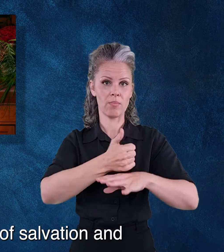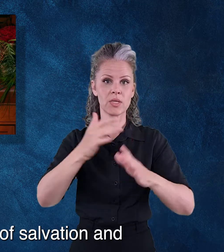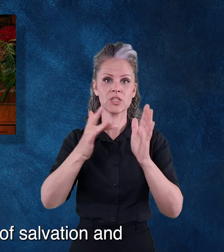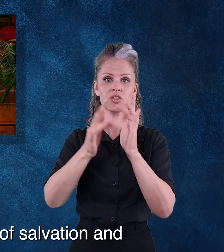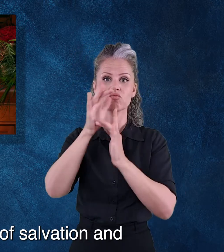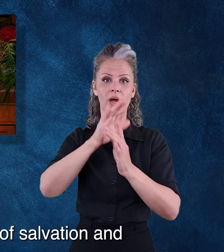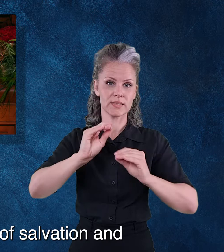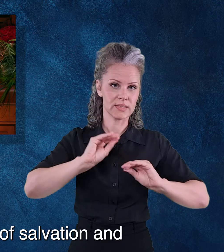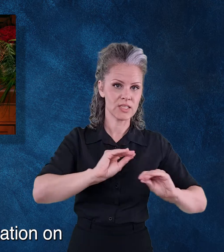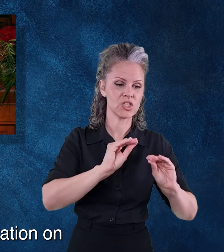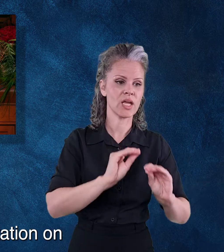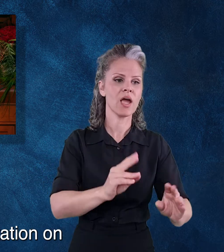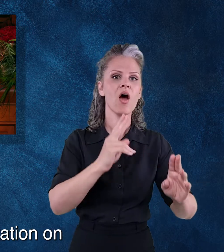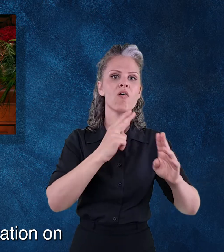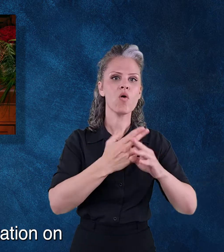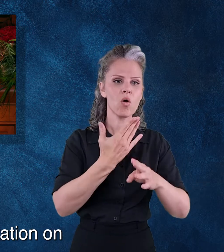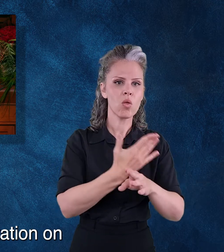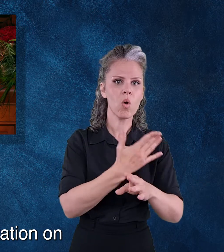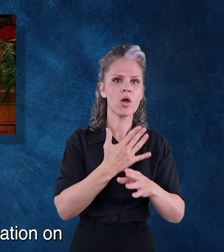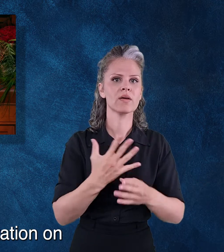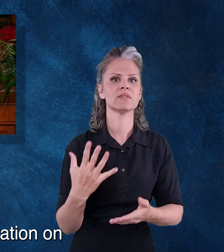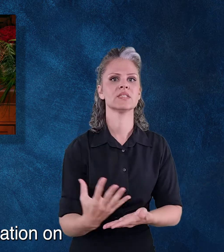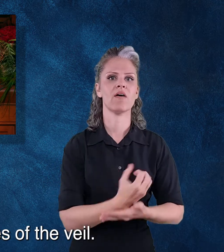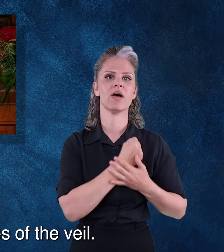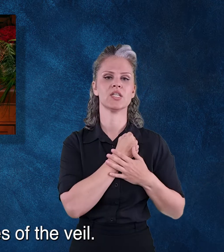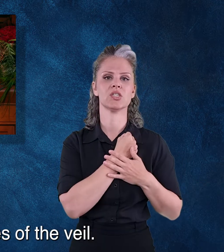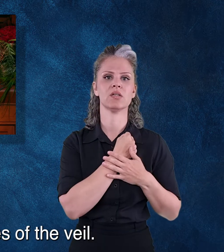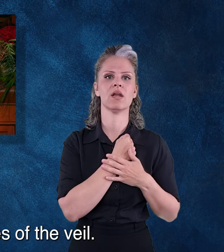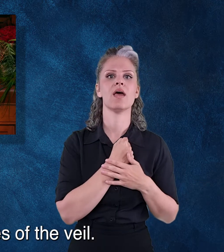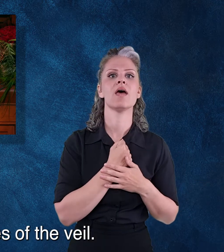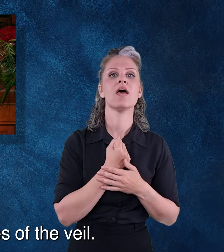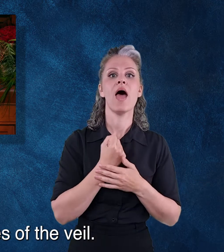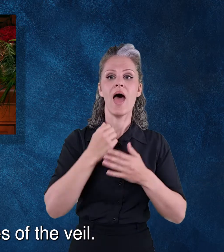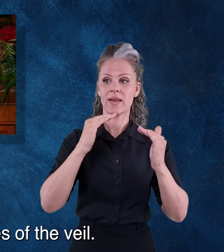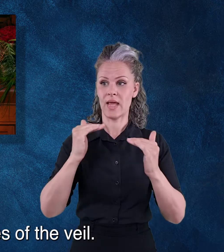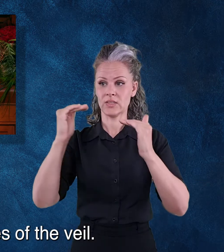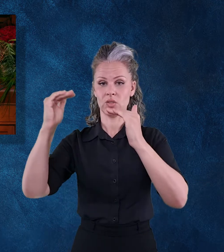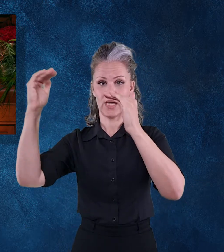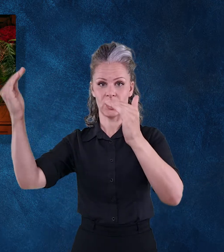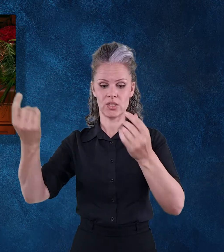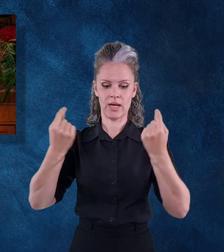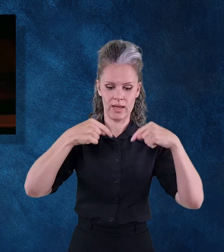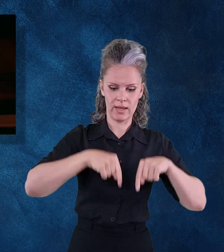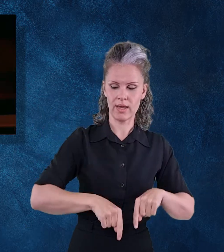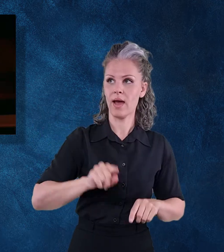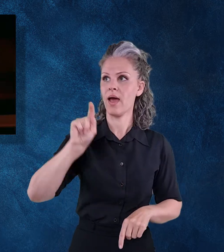work of salvation and exaltation on both sides of the veil.